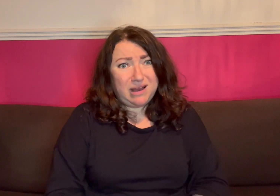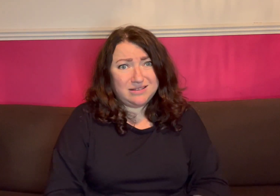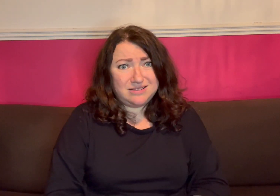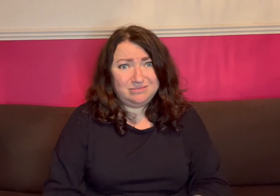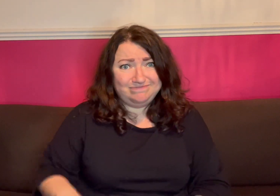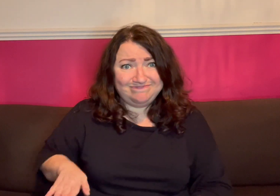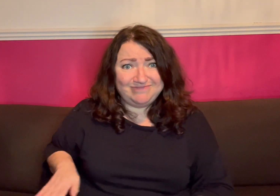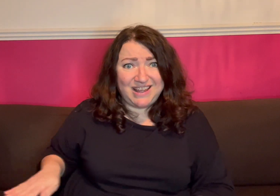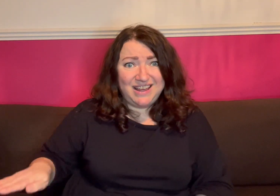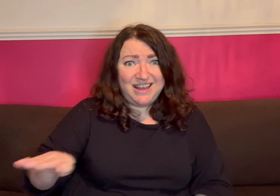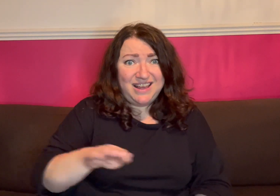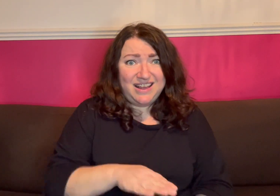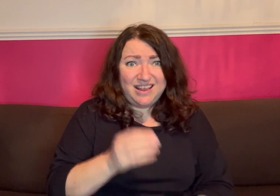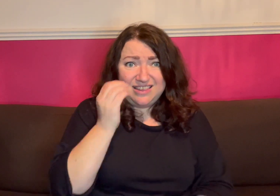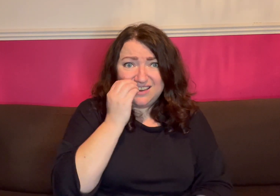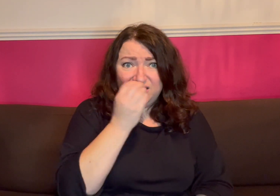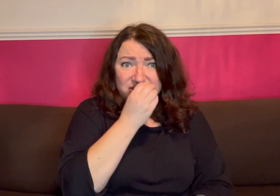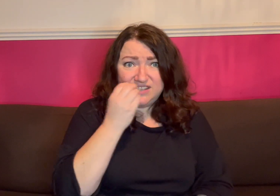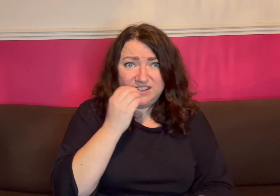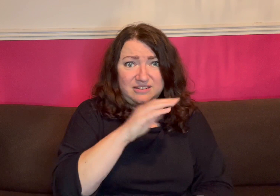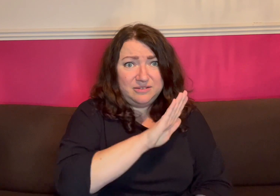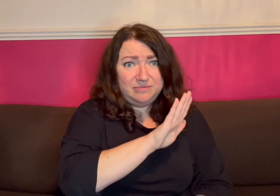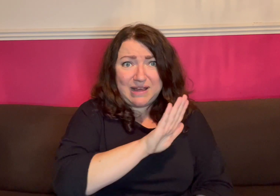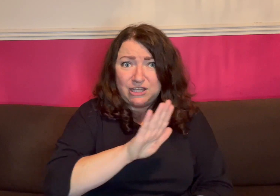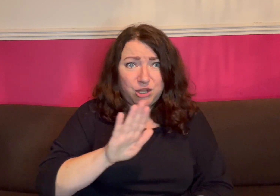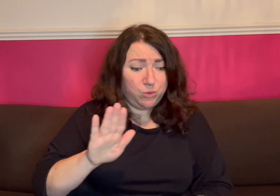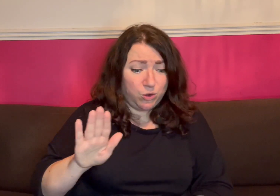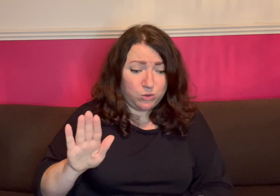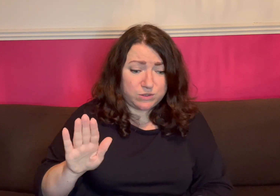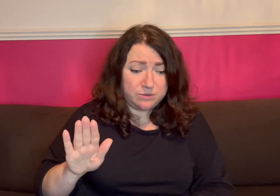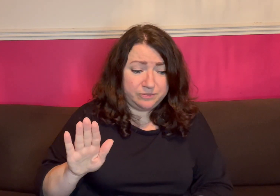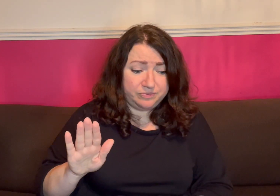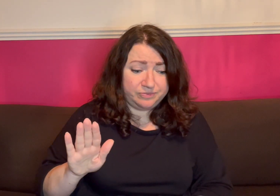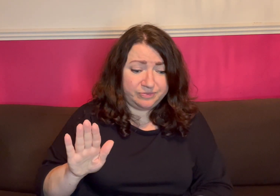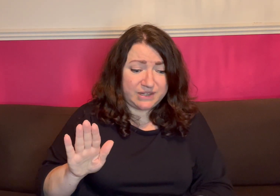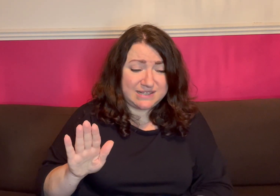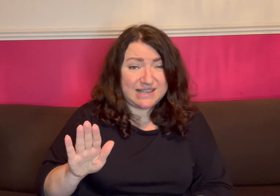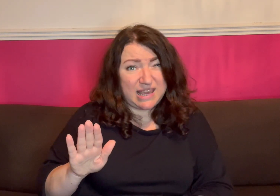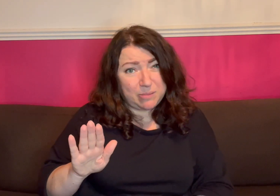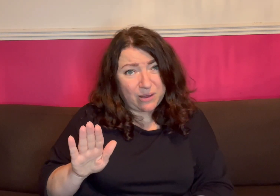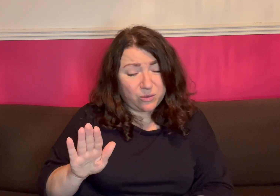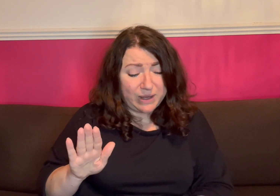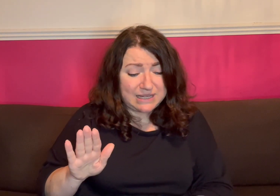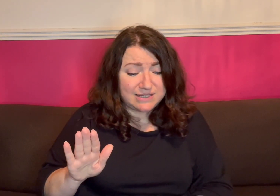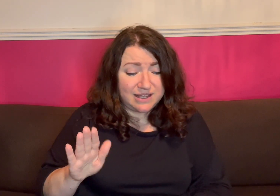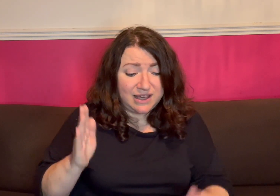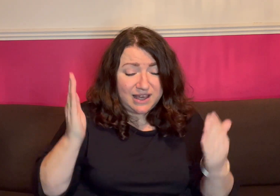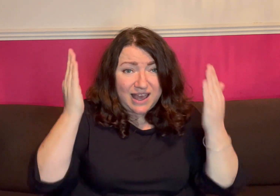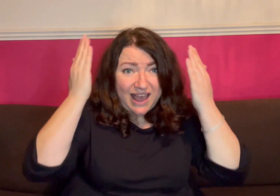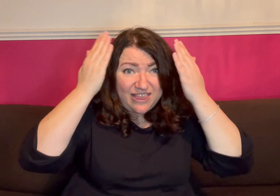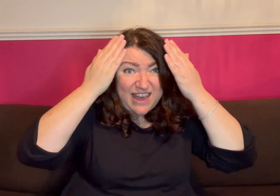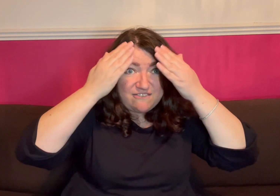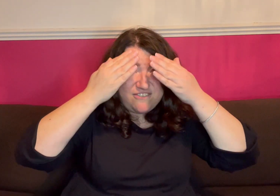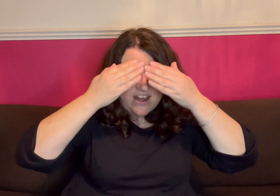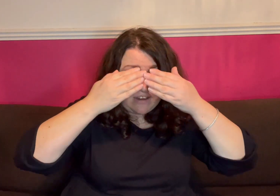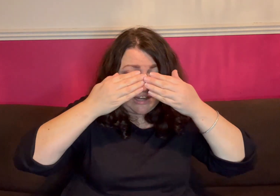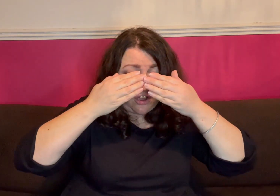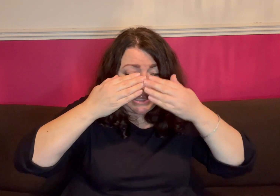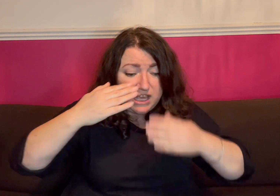But the garden had no walls to keep out the wind, and that very night